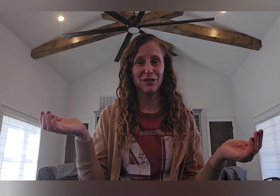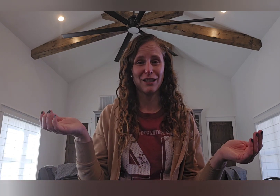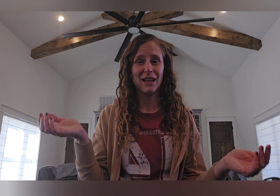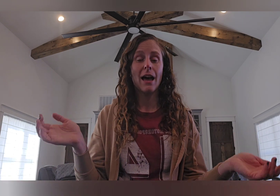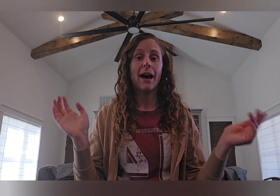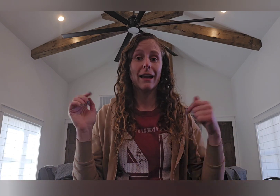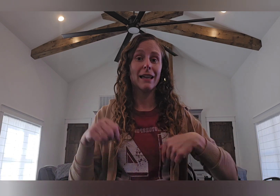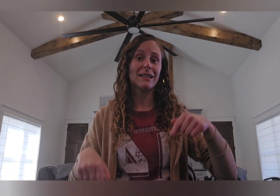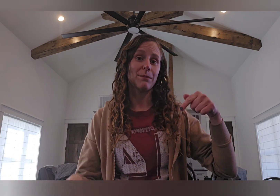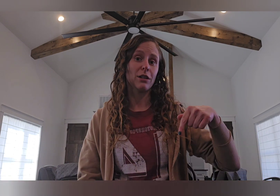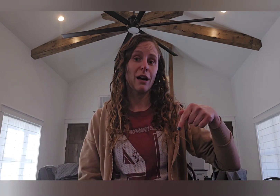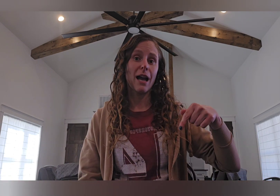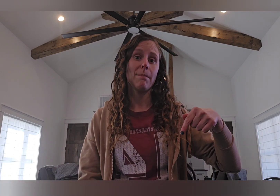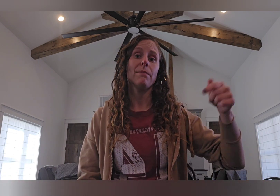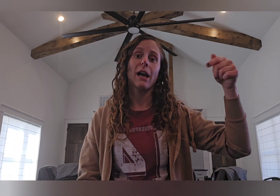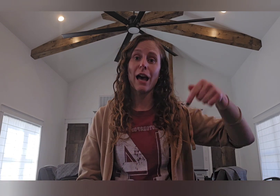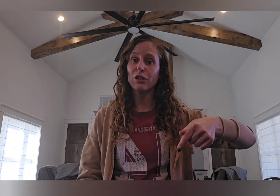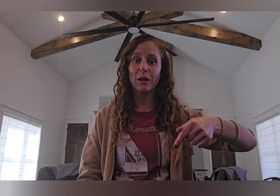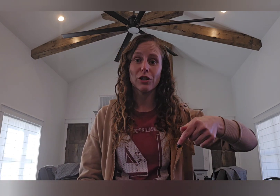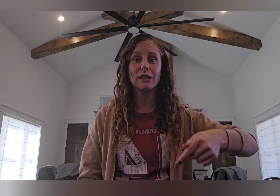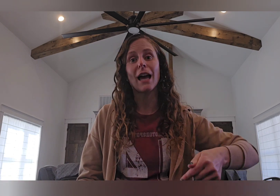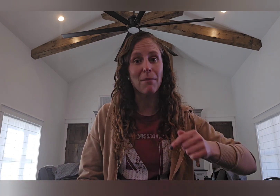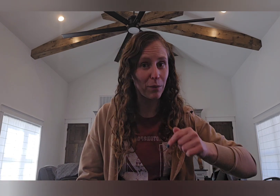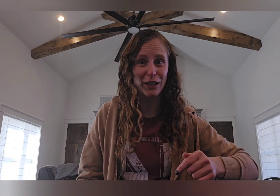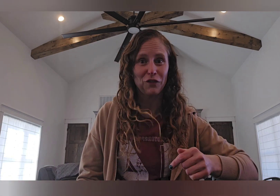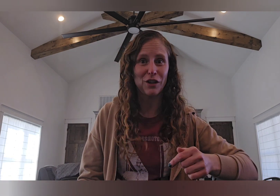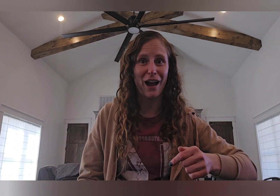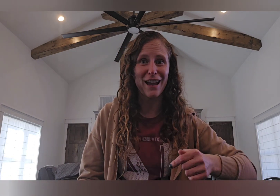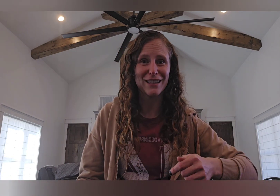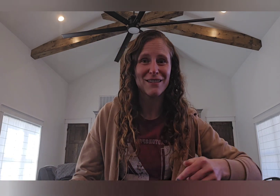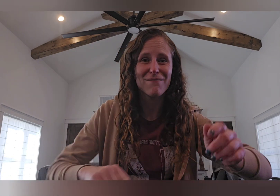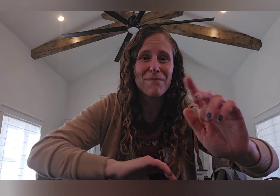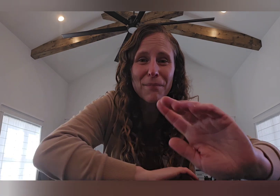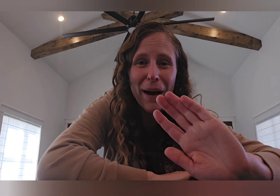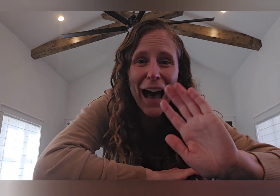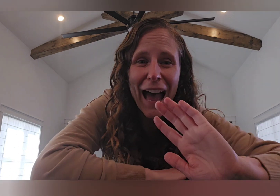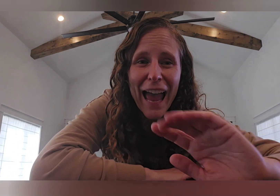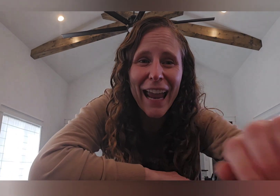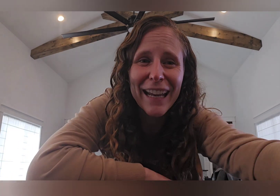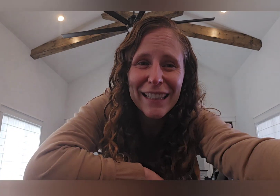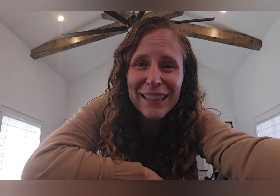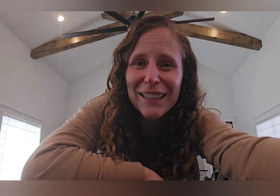out. Again, subscribe, ask questions. I'm always here for you guys. Bye.